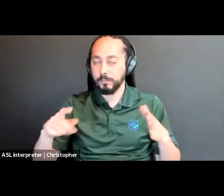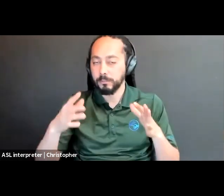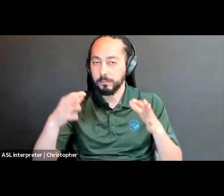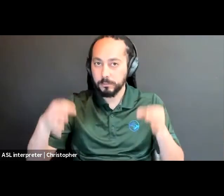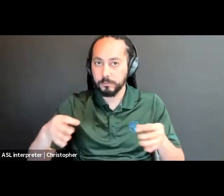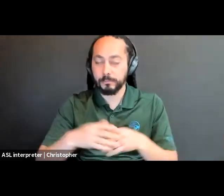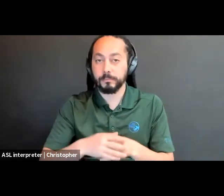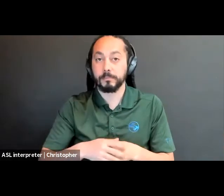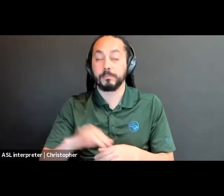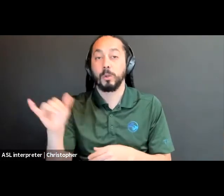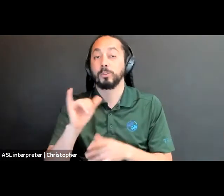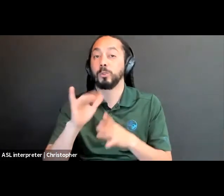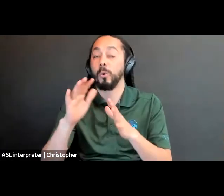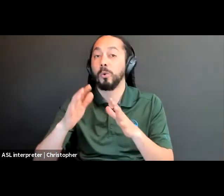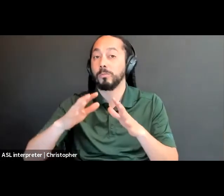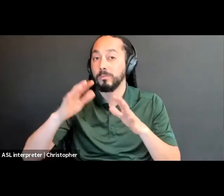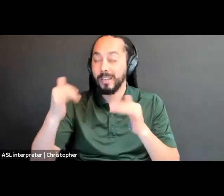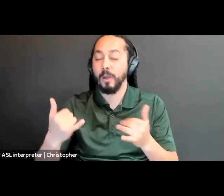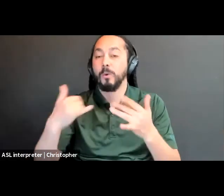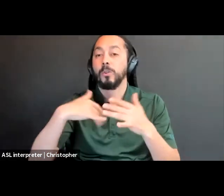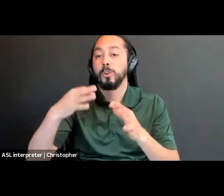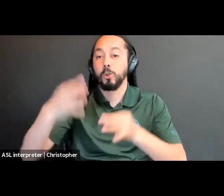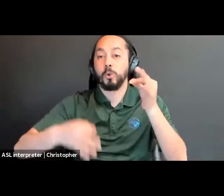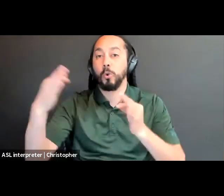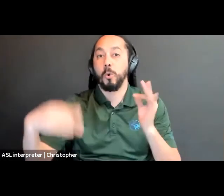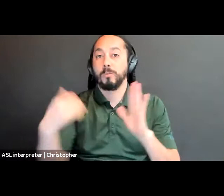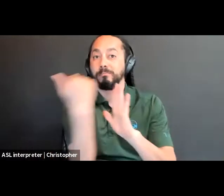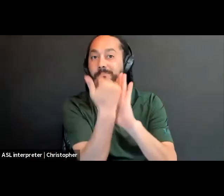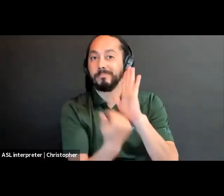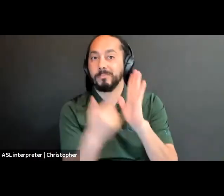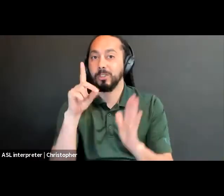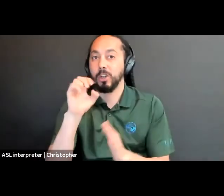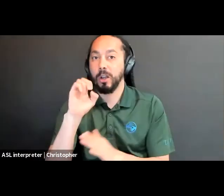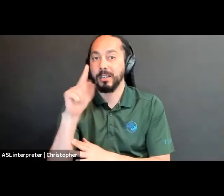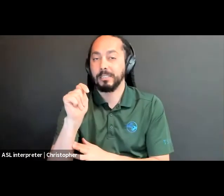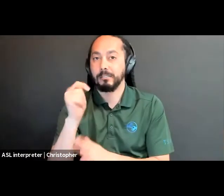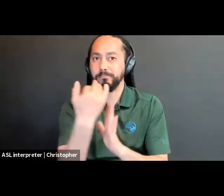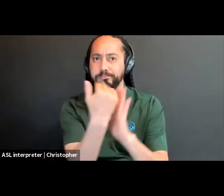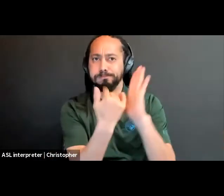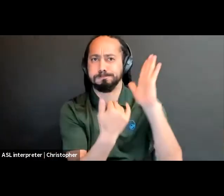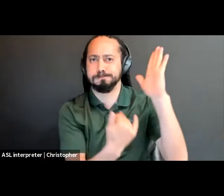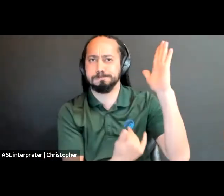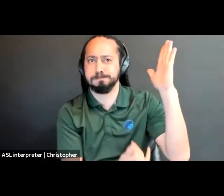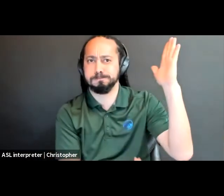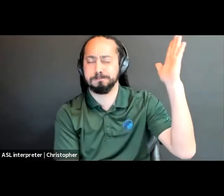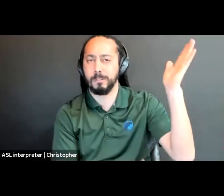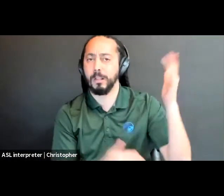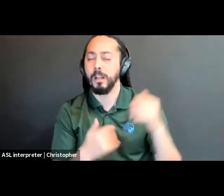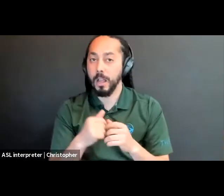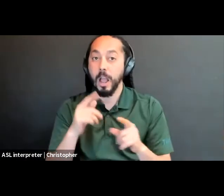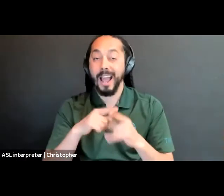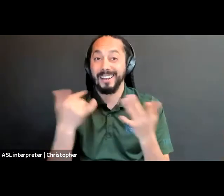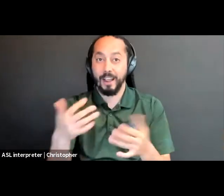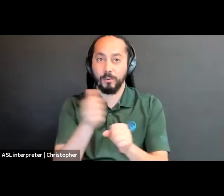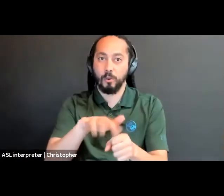dockets, especially crowded now because of the buildup from COVID-19. We know across the globe,